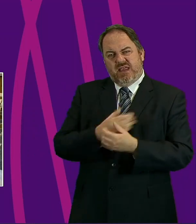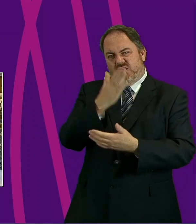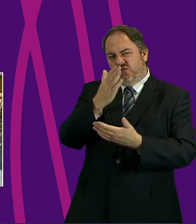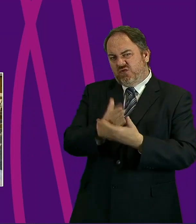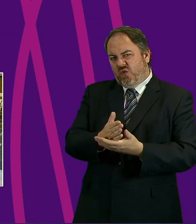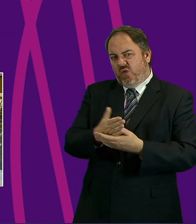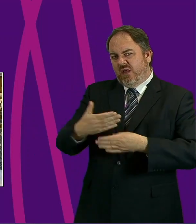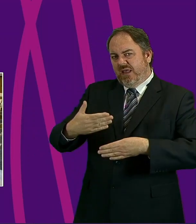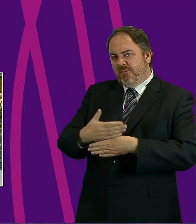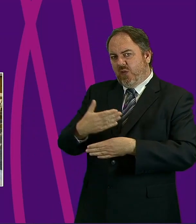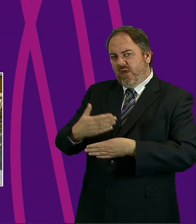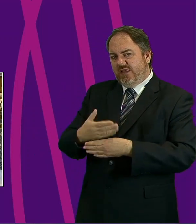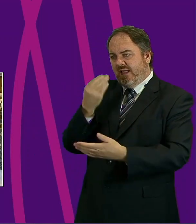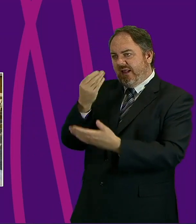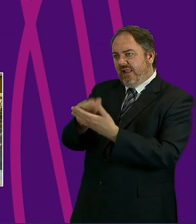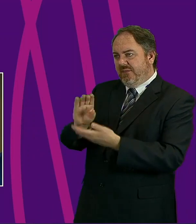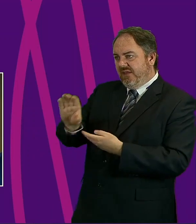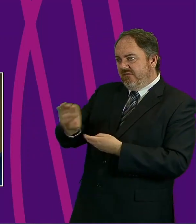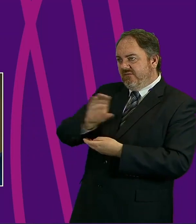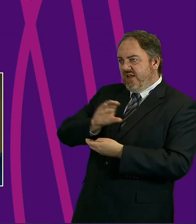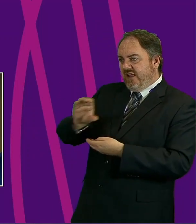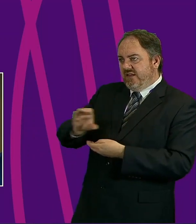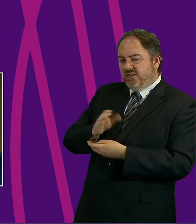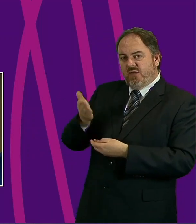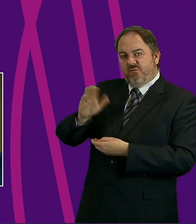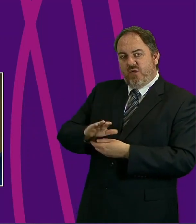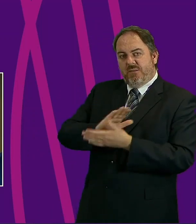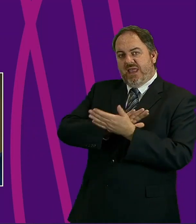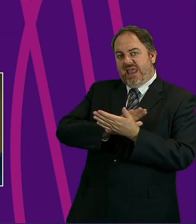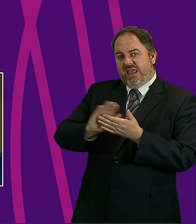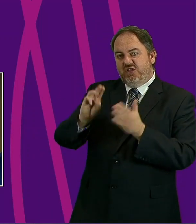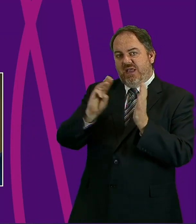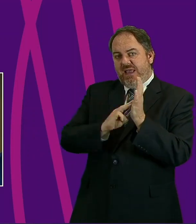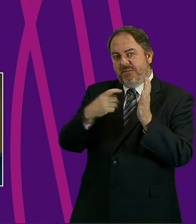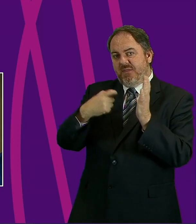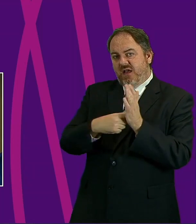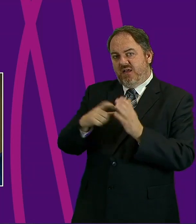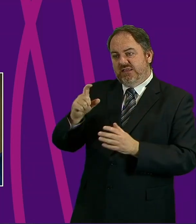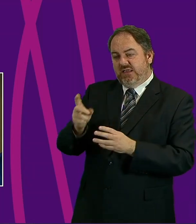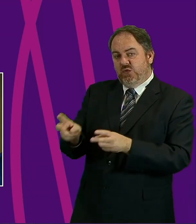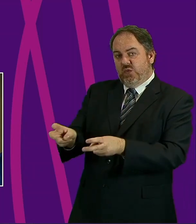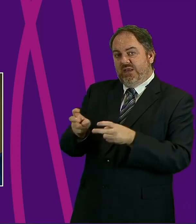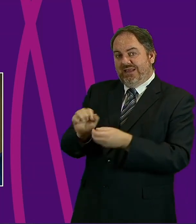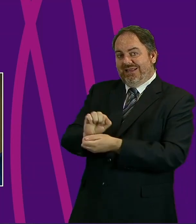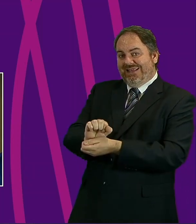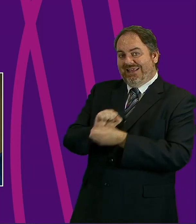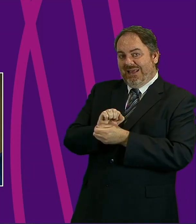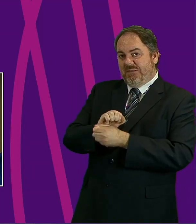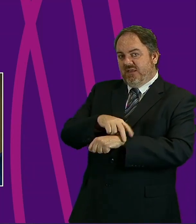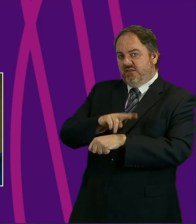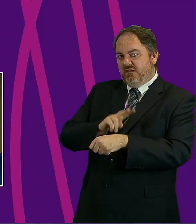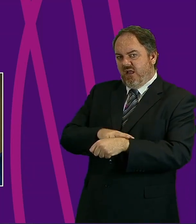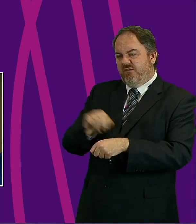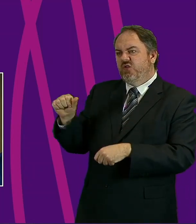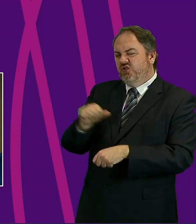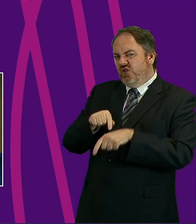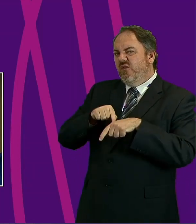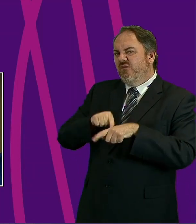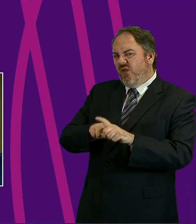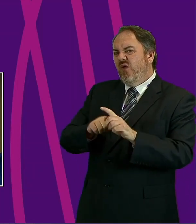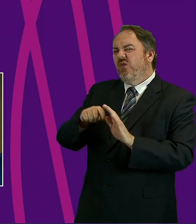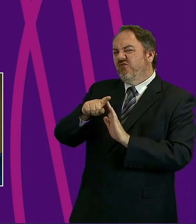claim funds from HMRC under the Coronavirus Job Retention Scheme act within the spirit of this scheme and disburse